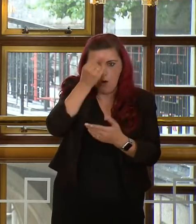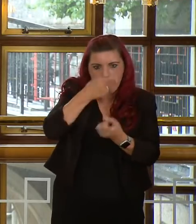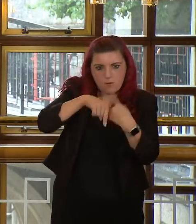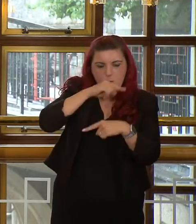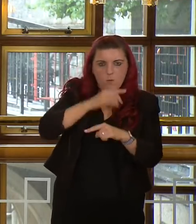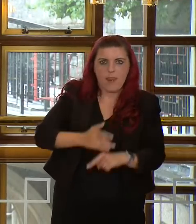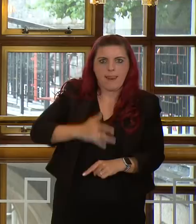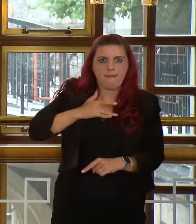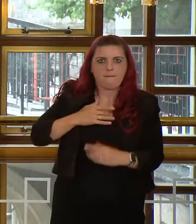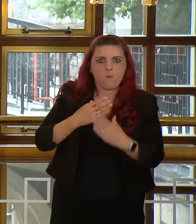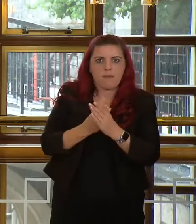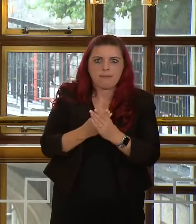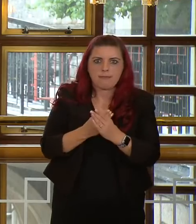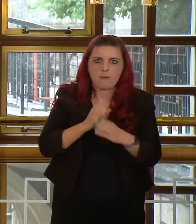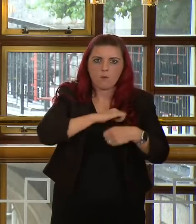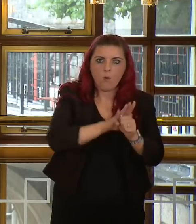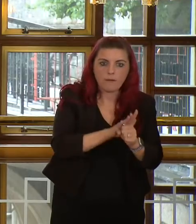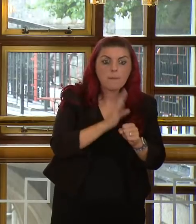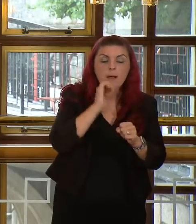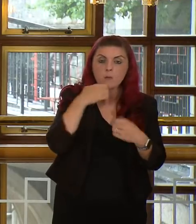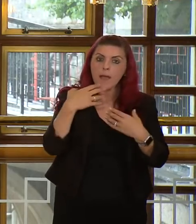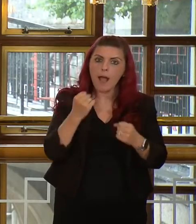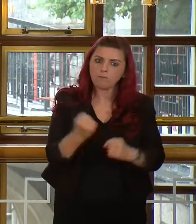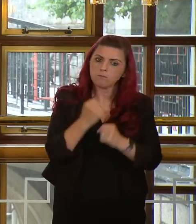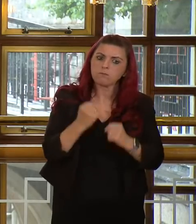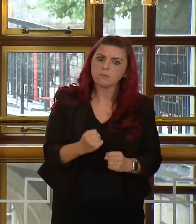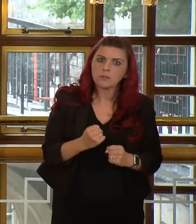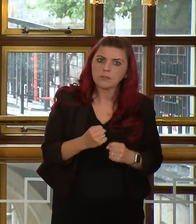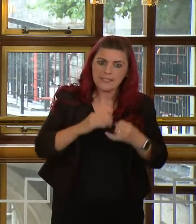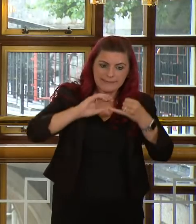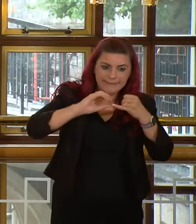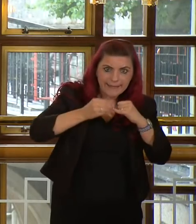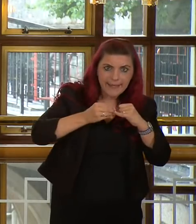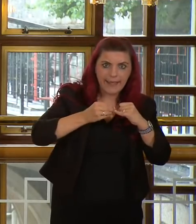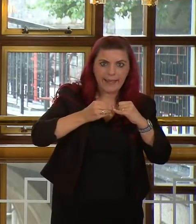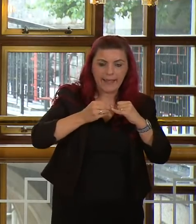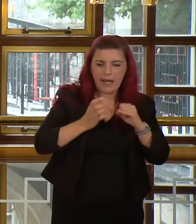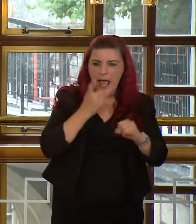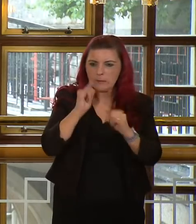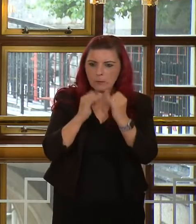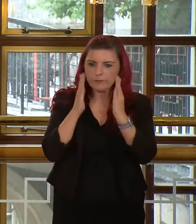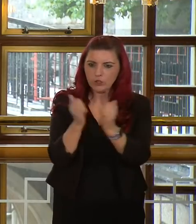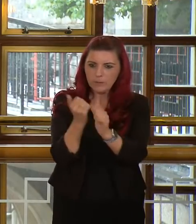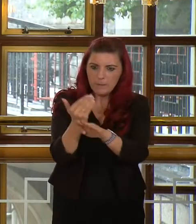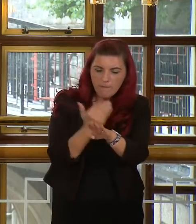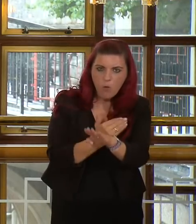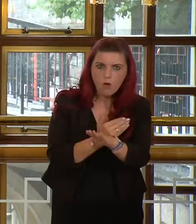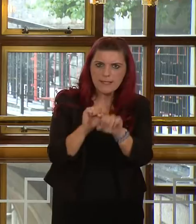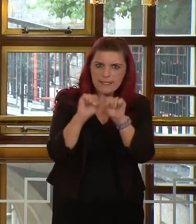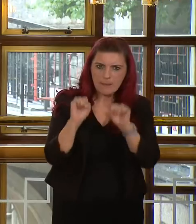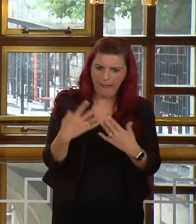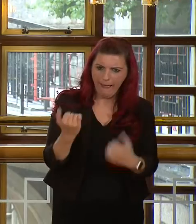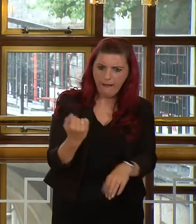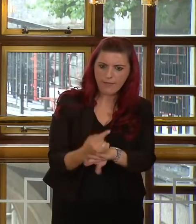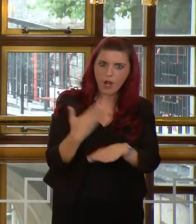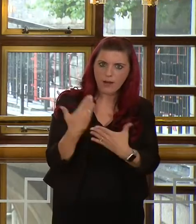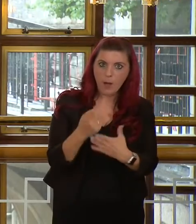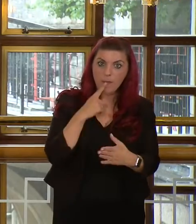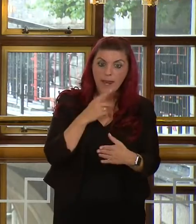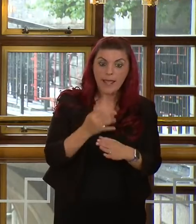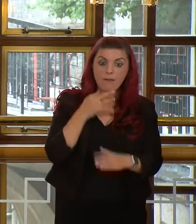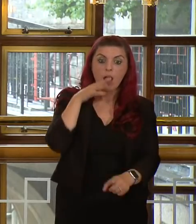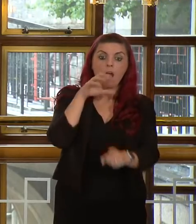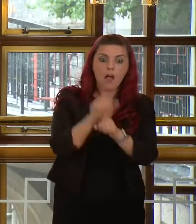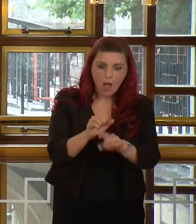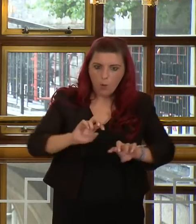robust testing and tracing in place, to make sure we pick up any spike, any new outbreak quickly, and then apply local measures as they have in Germany and South